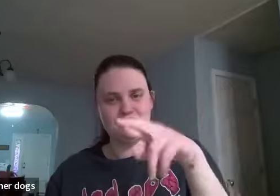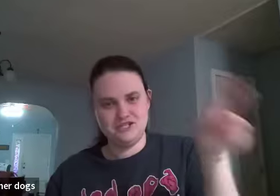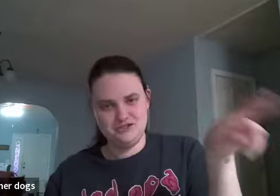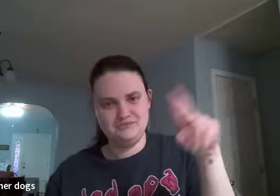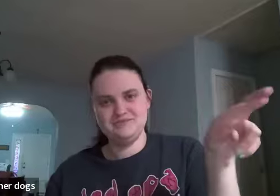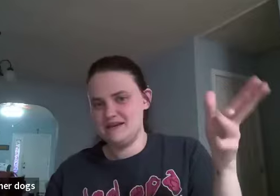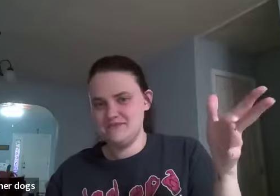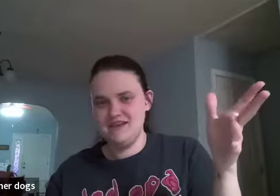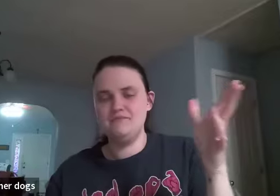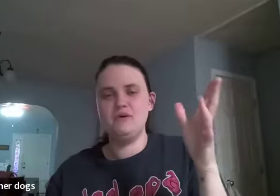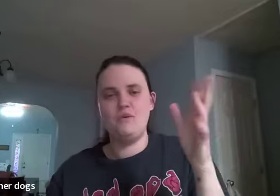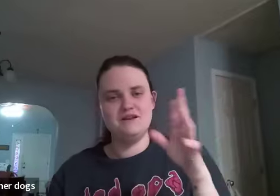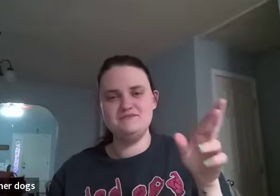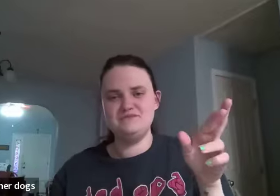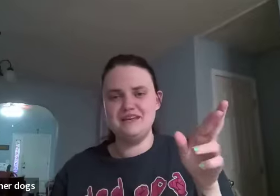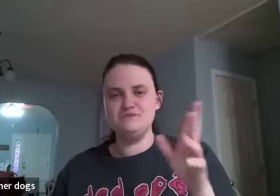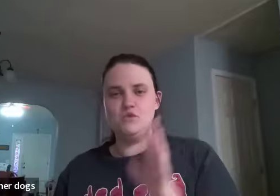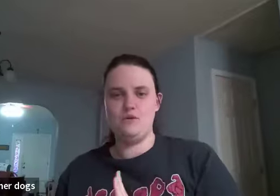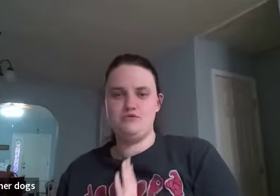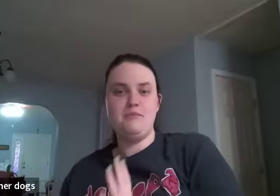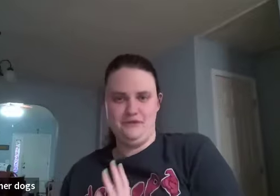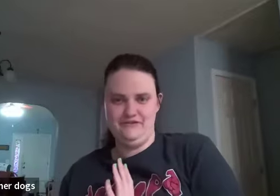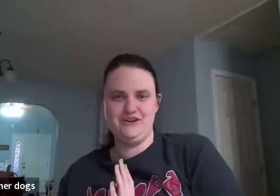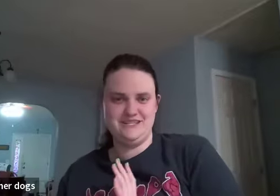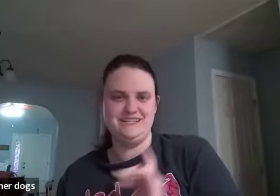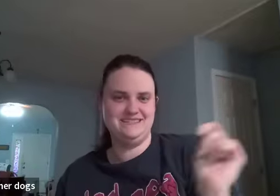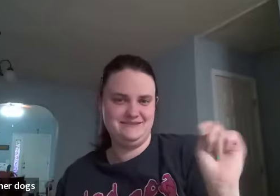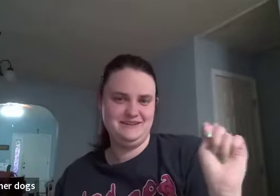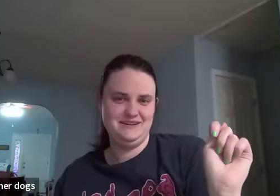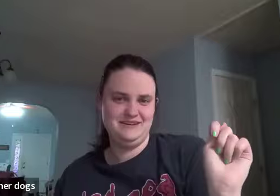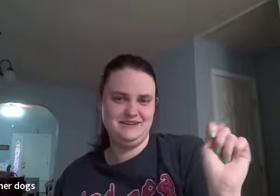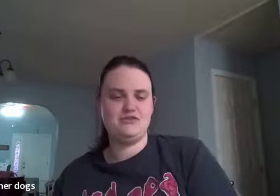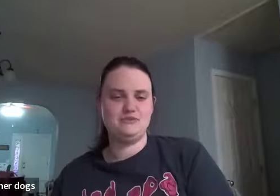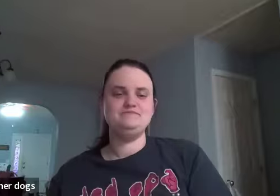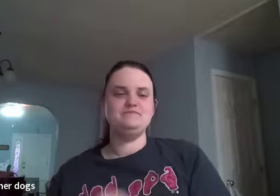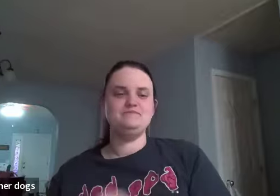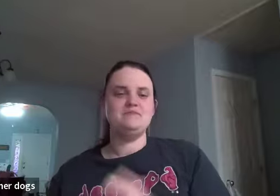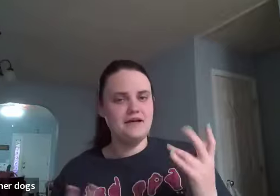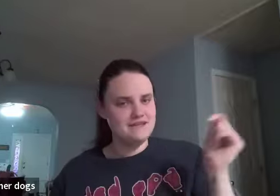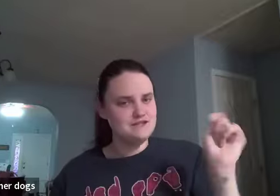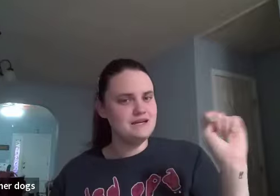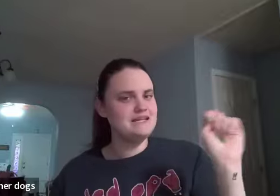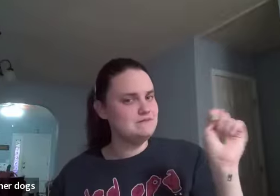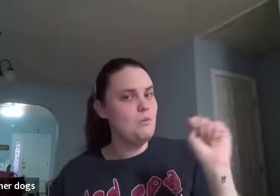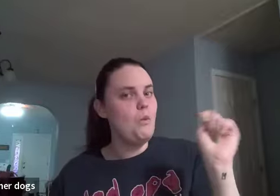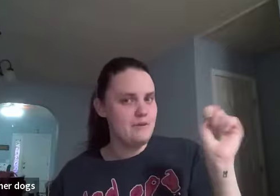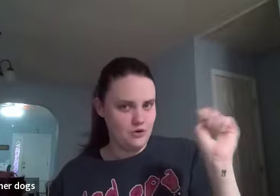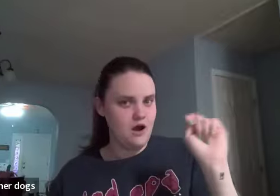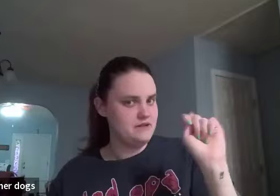and restroom, same thing, but one of them is more proper versus the bathroom. But this one is way more